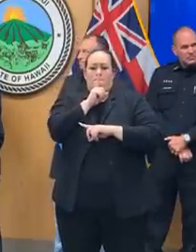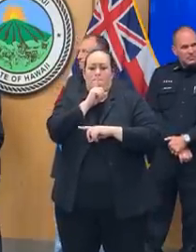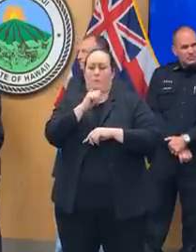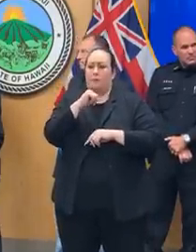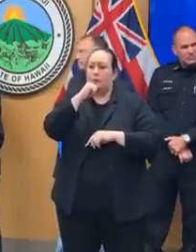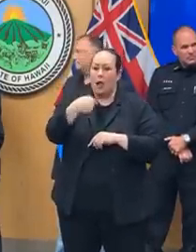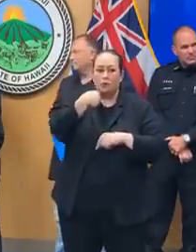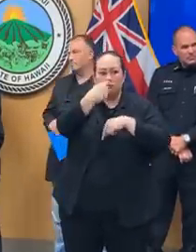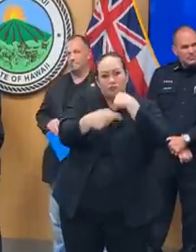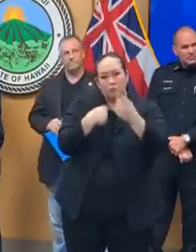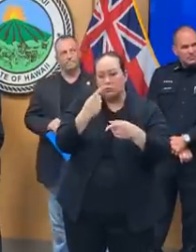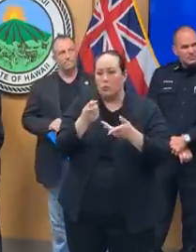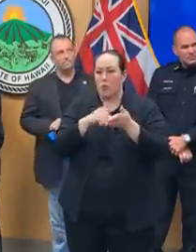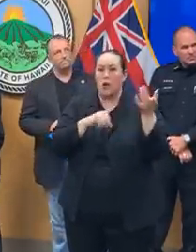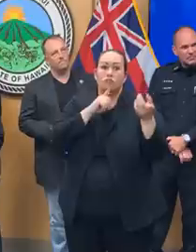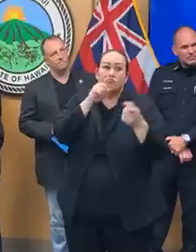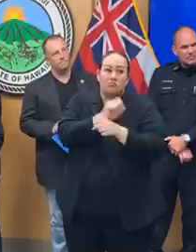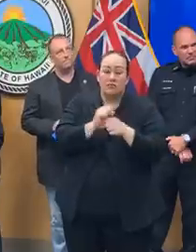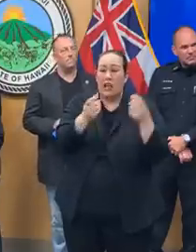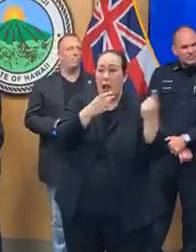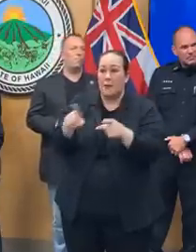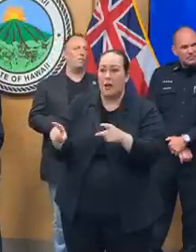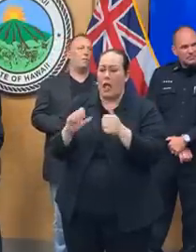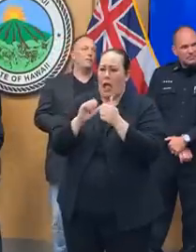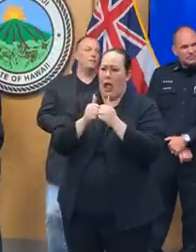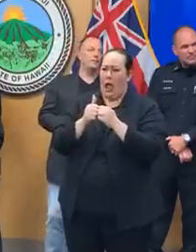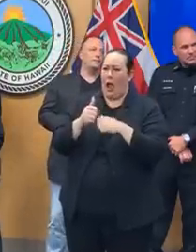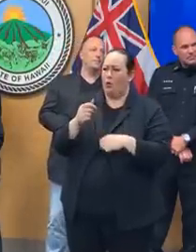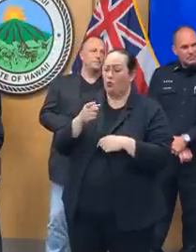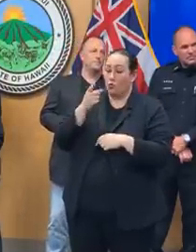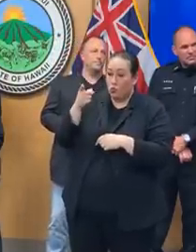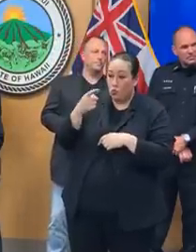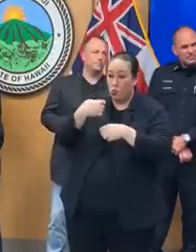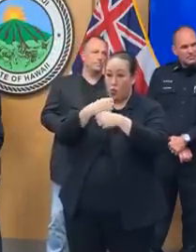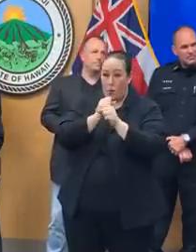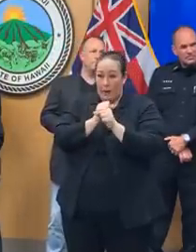you make sure that people believe what you're saying and